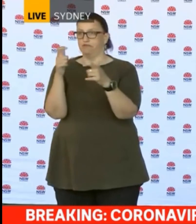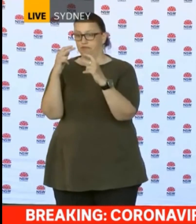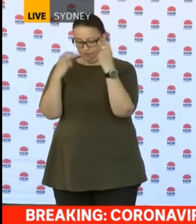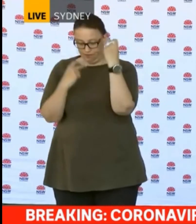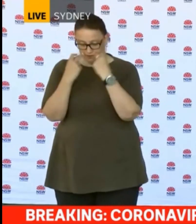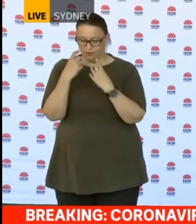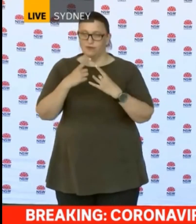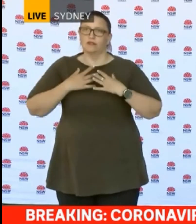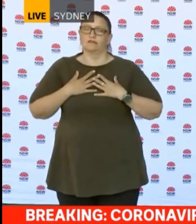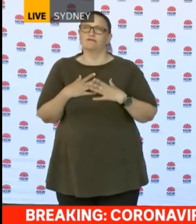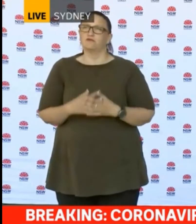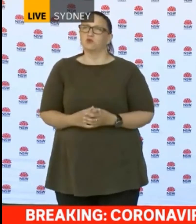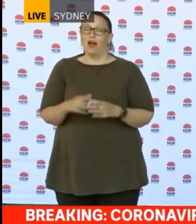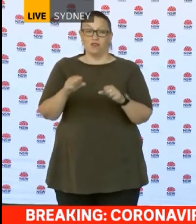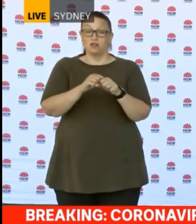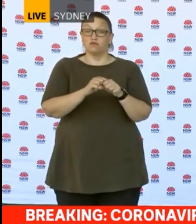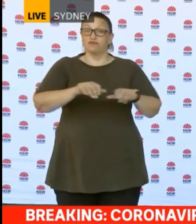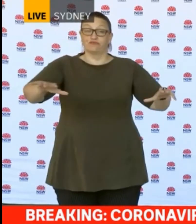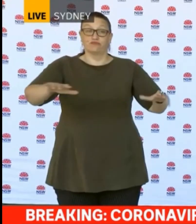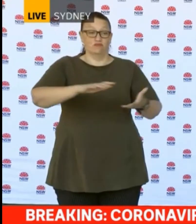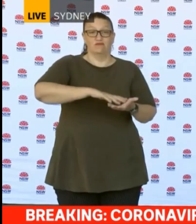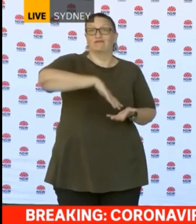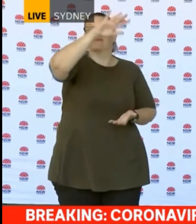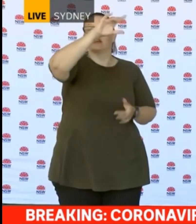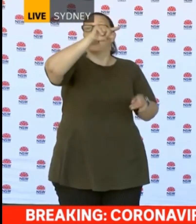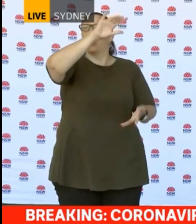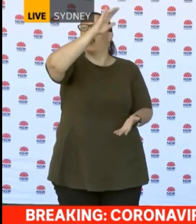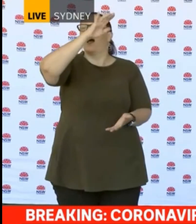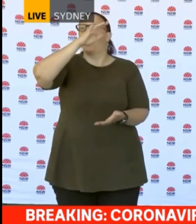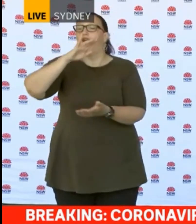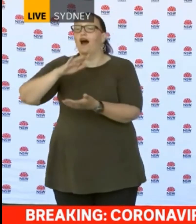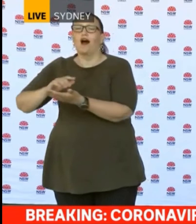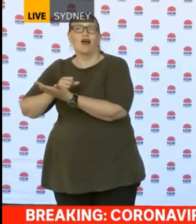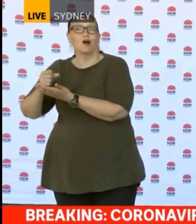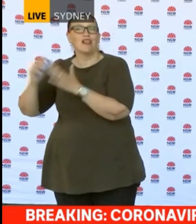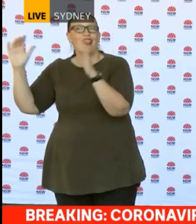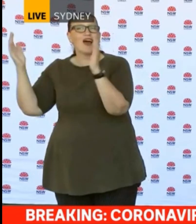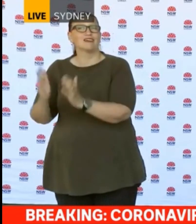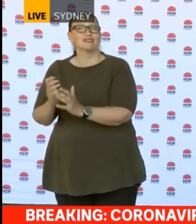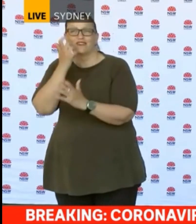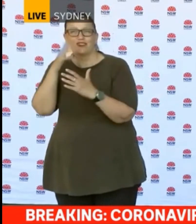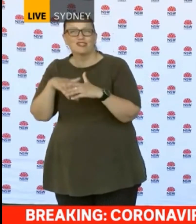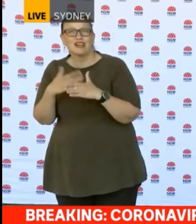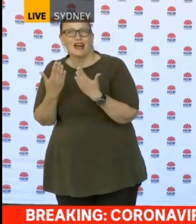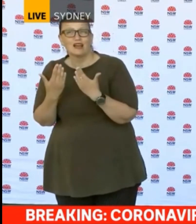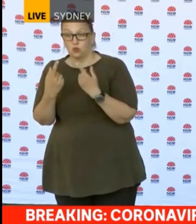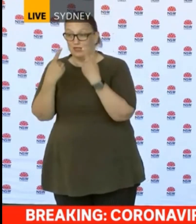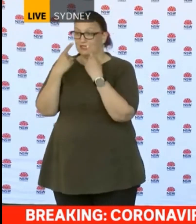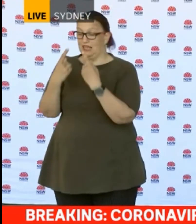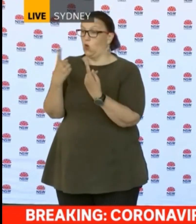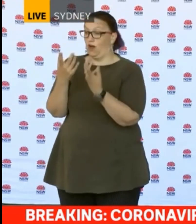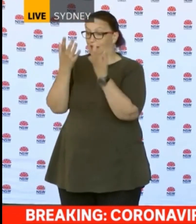Dr. Chant said, at the tail end of dealing with the outbreak, so now you'll see most of the cases coming through community transmission are